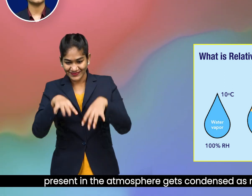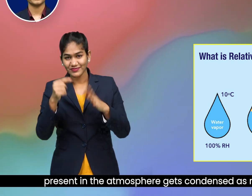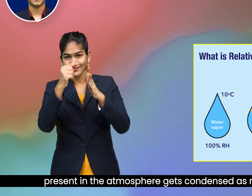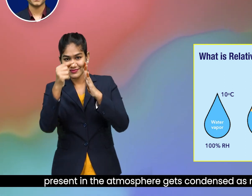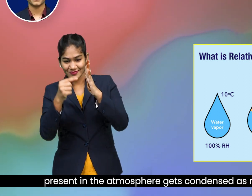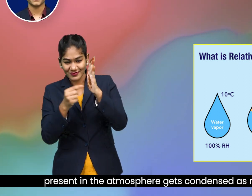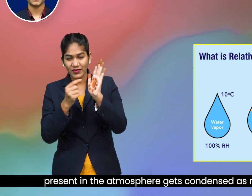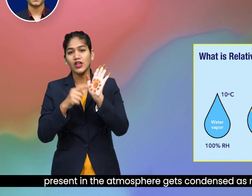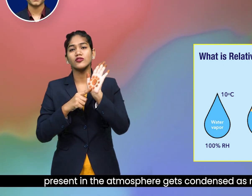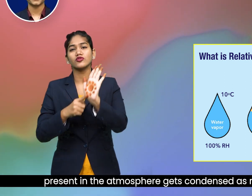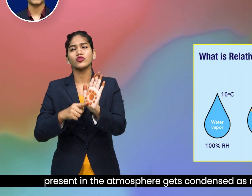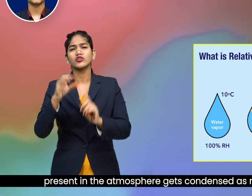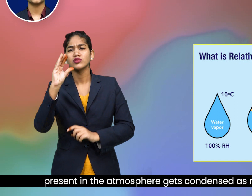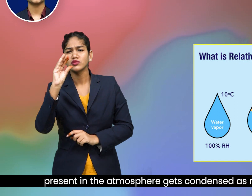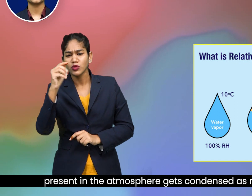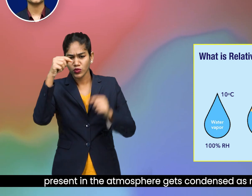water.